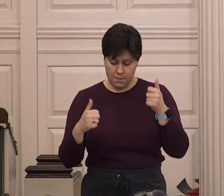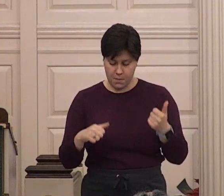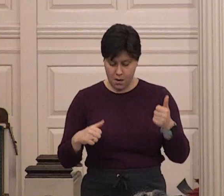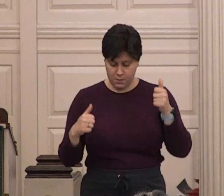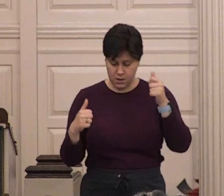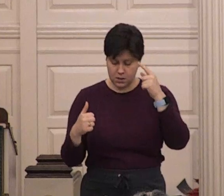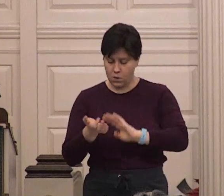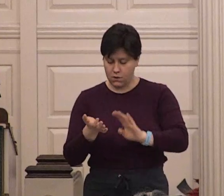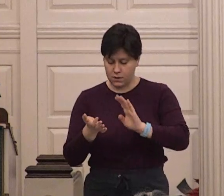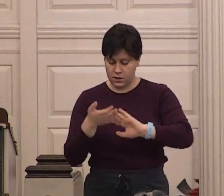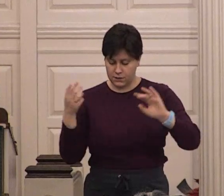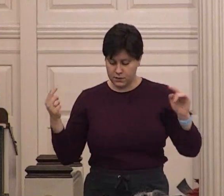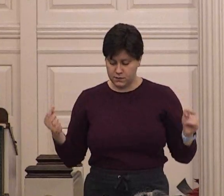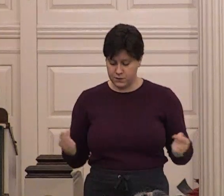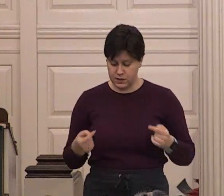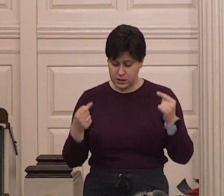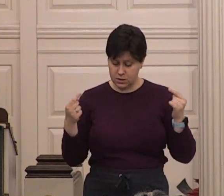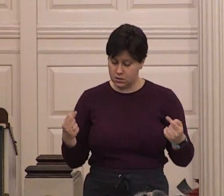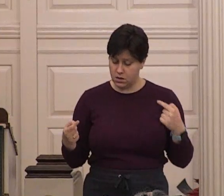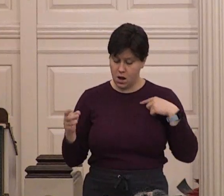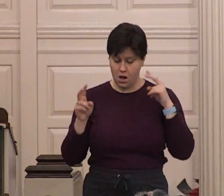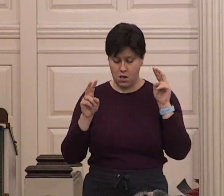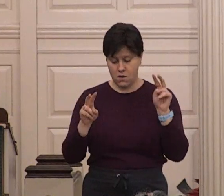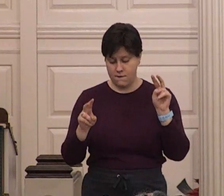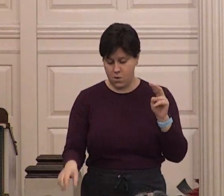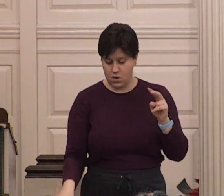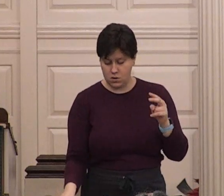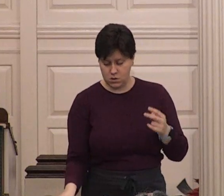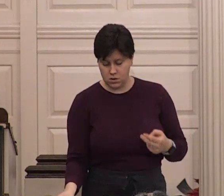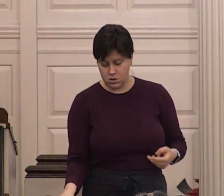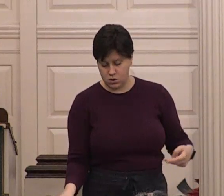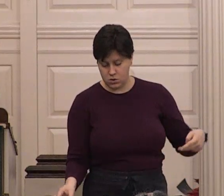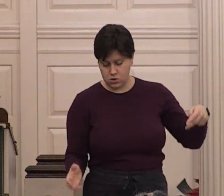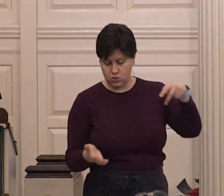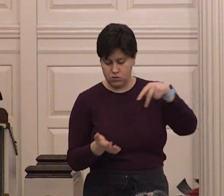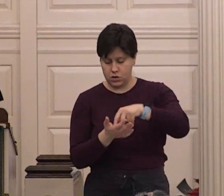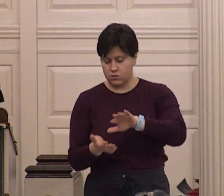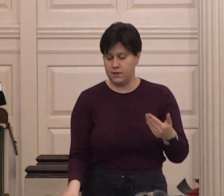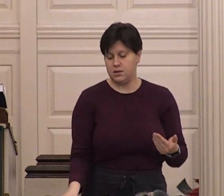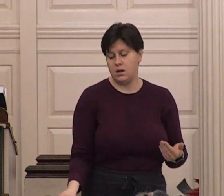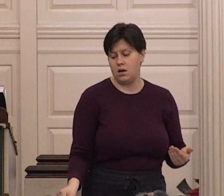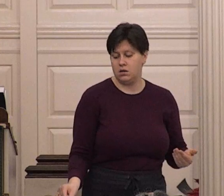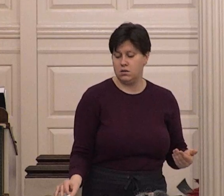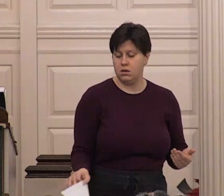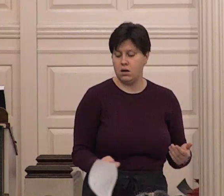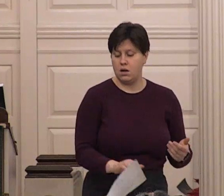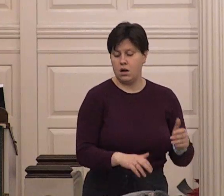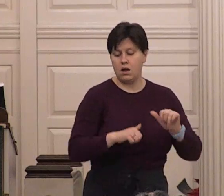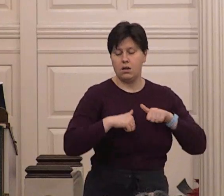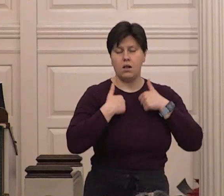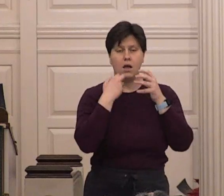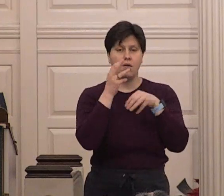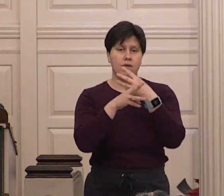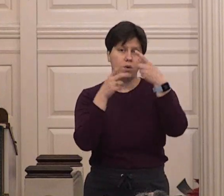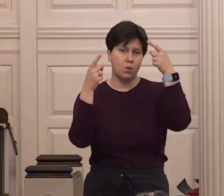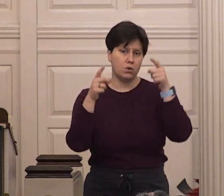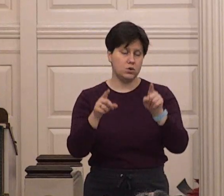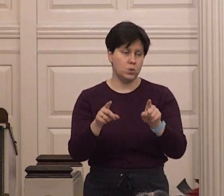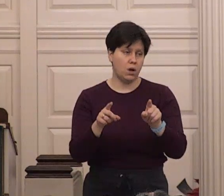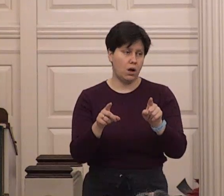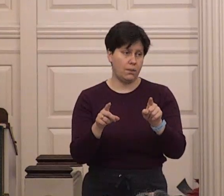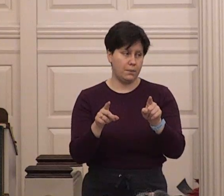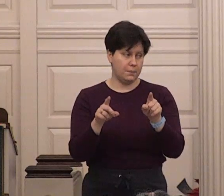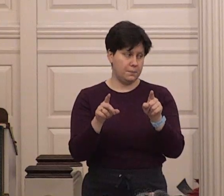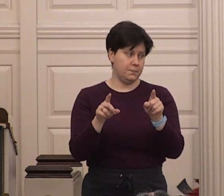I confess one baptism for the forgiveness of sins, and I look forward to the resurrection of the dead and the